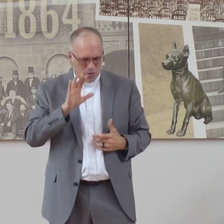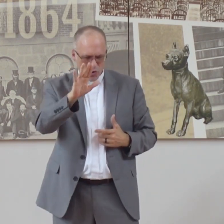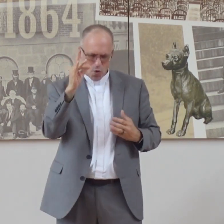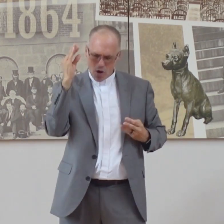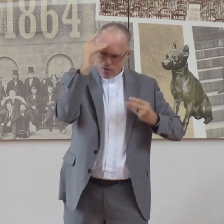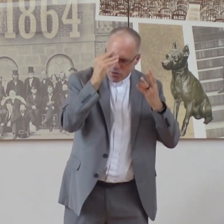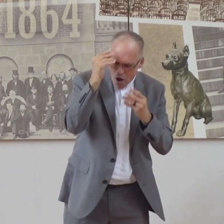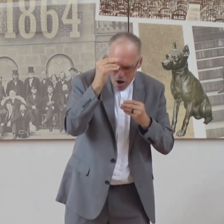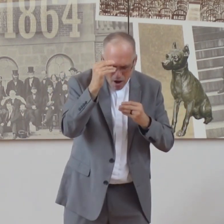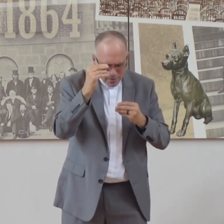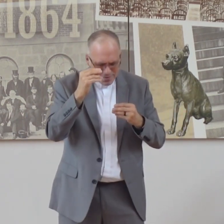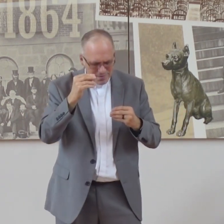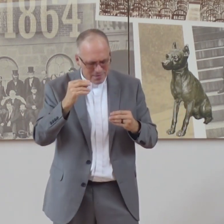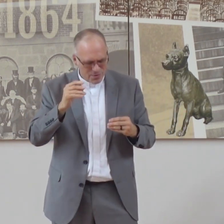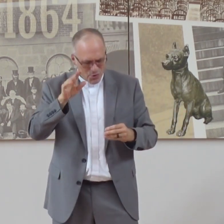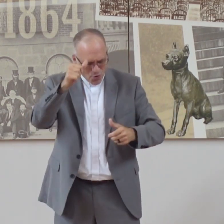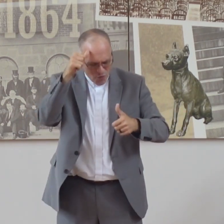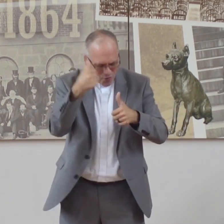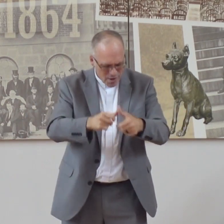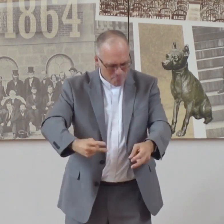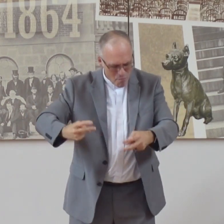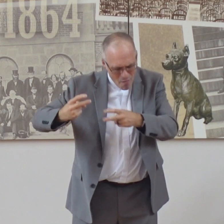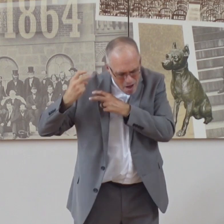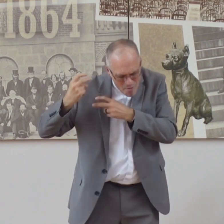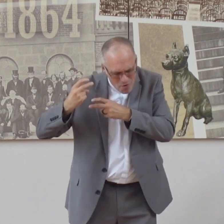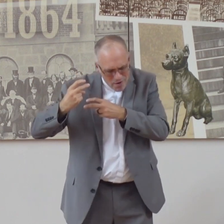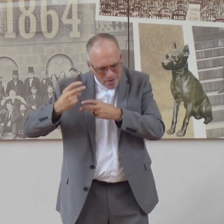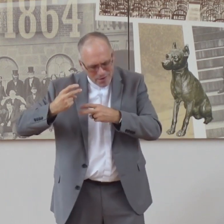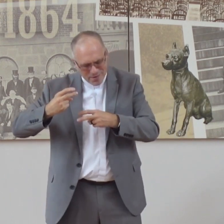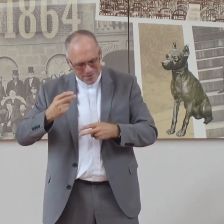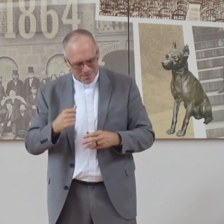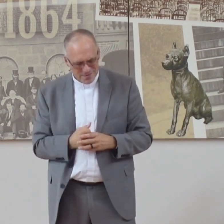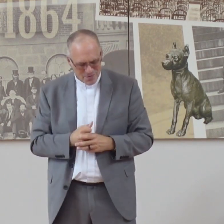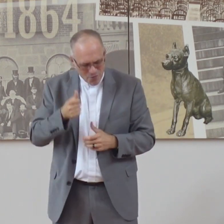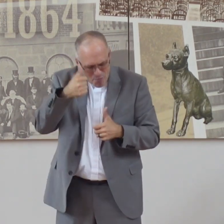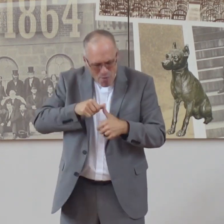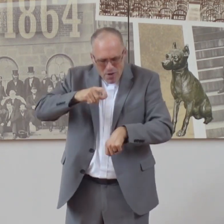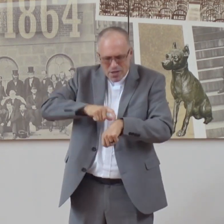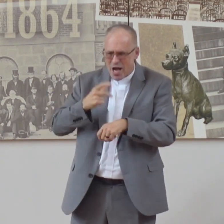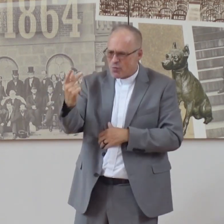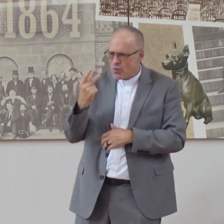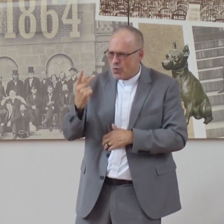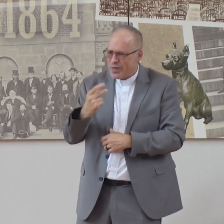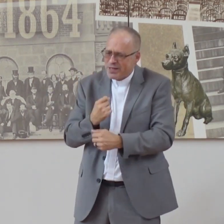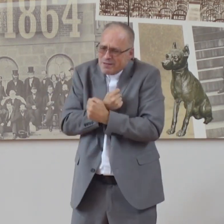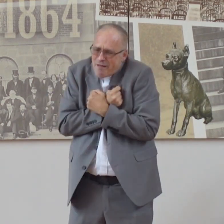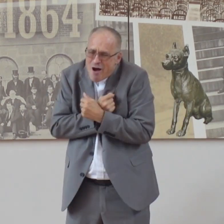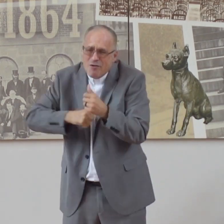Remember me in your heart, your thoughts, your memories of the times we loved.